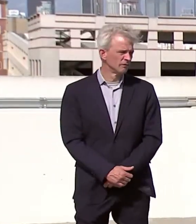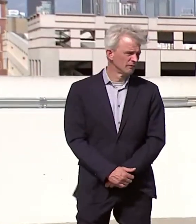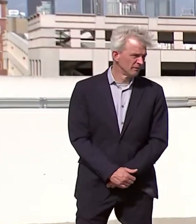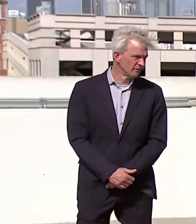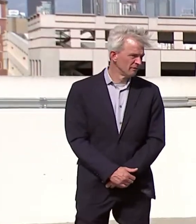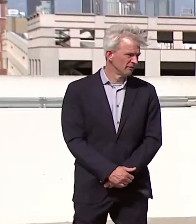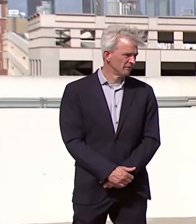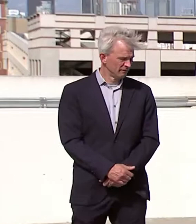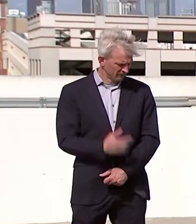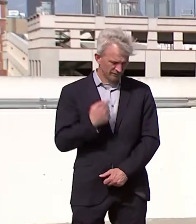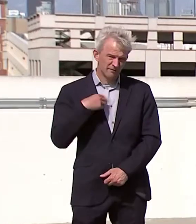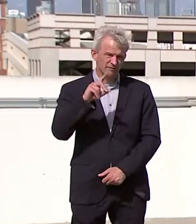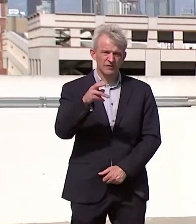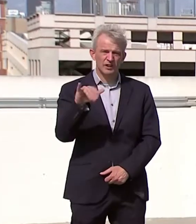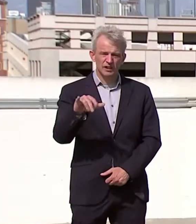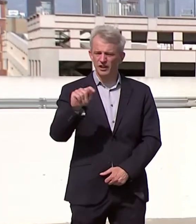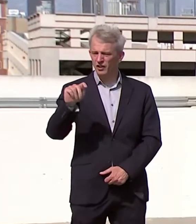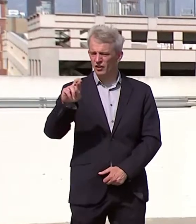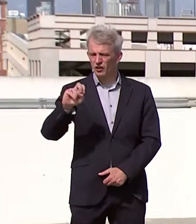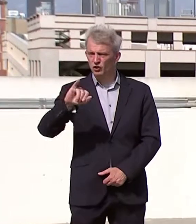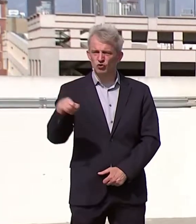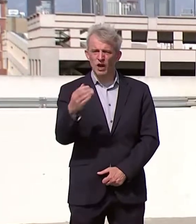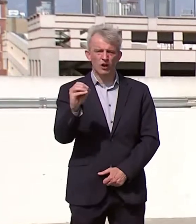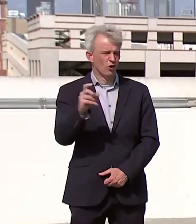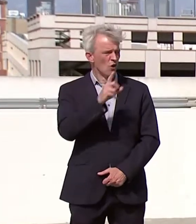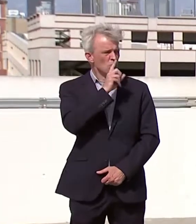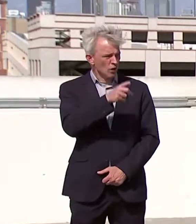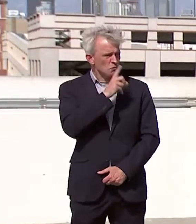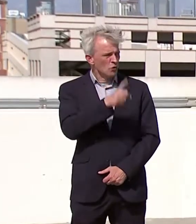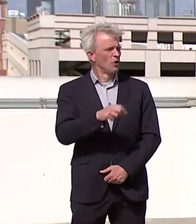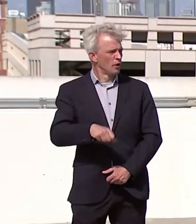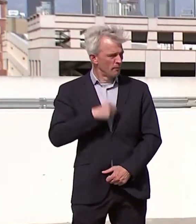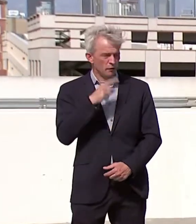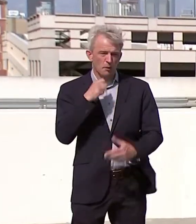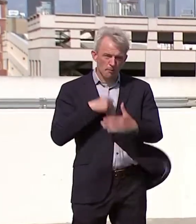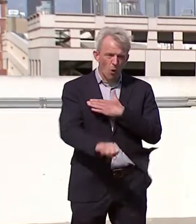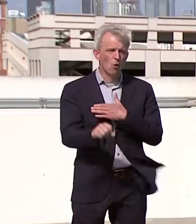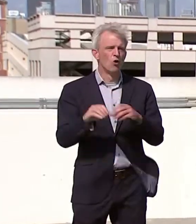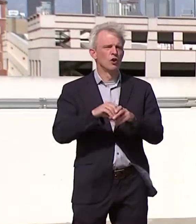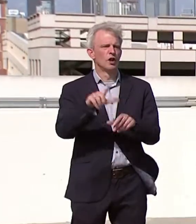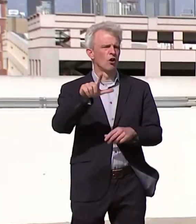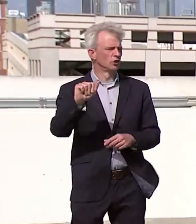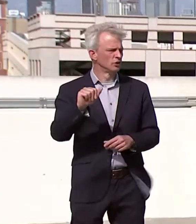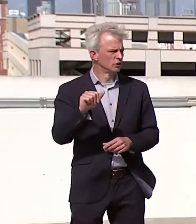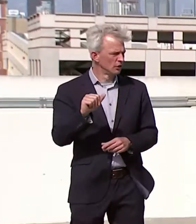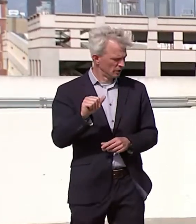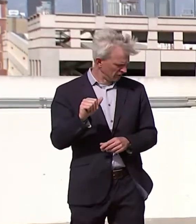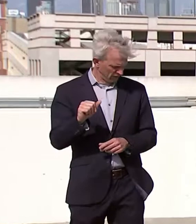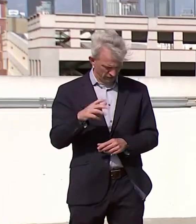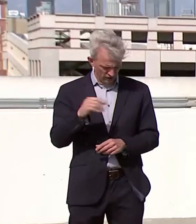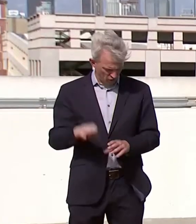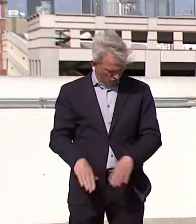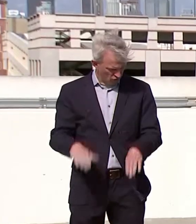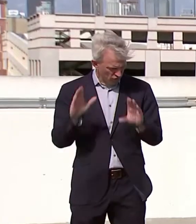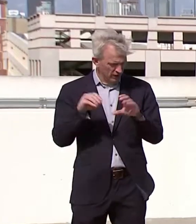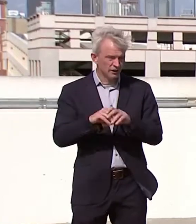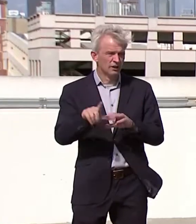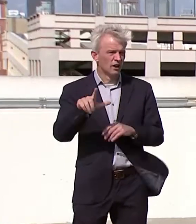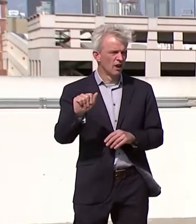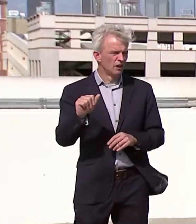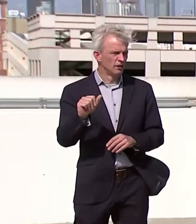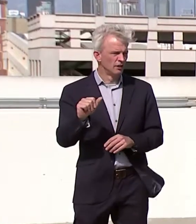I'm Danny Trejo, and I'm really, really proud to be born in Los Angeles and raised in Los Angeles.